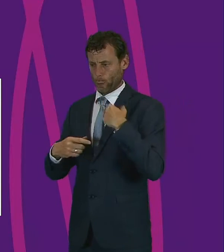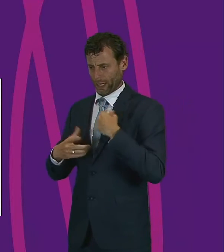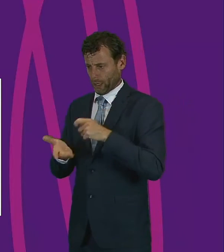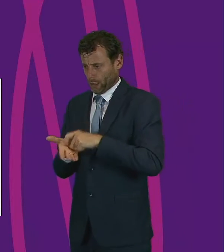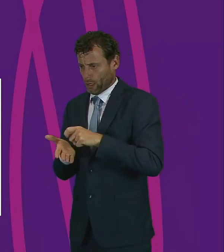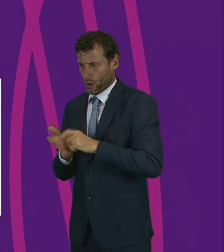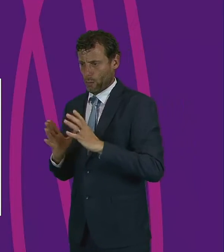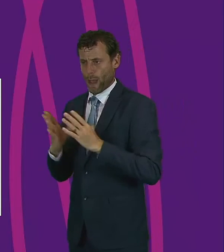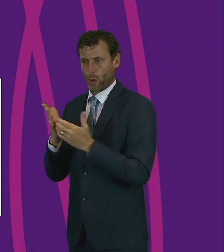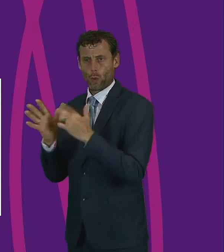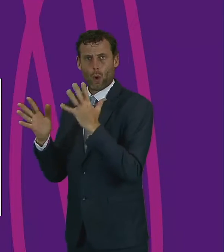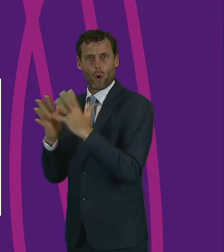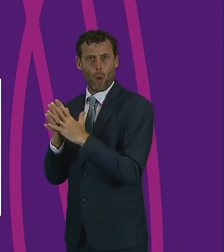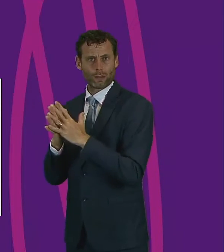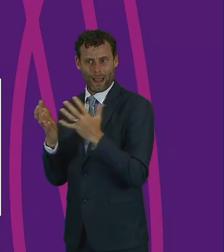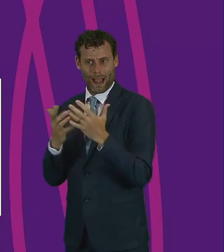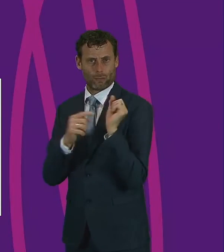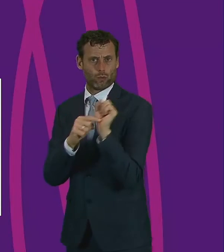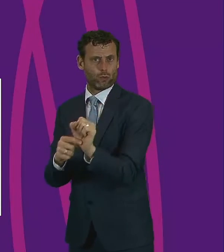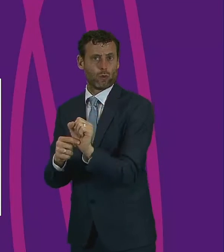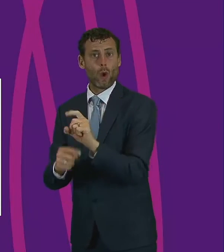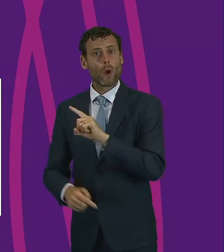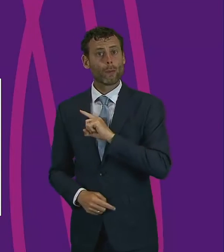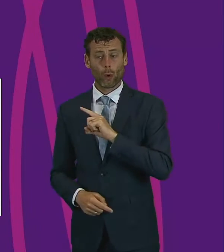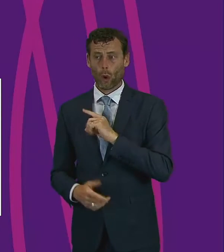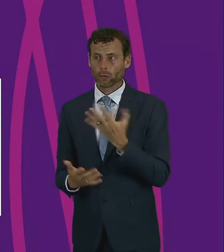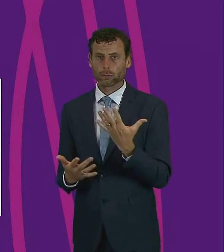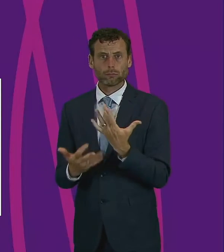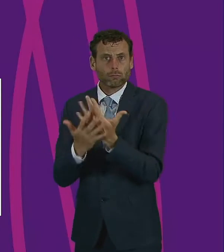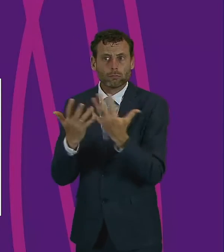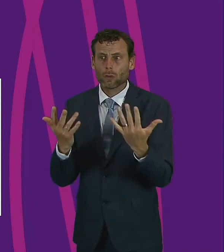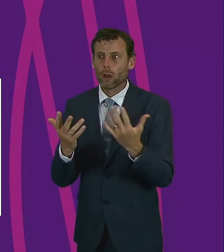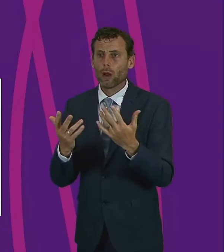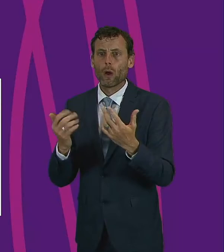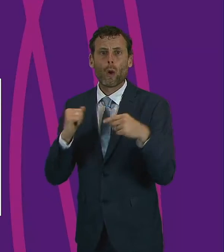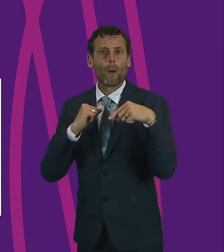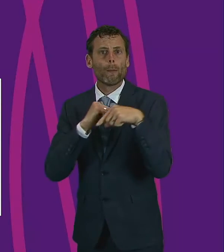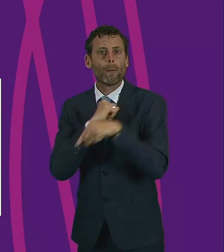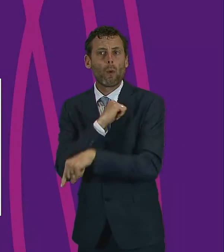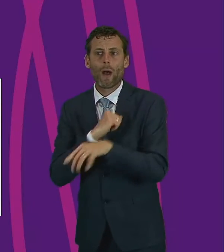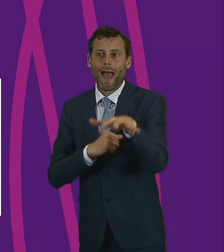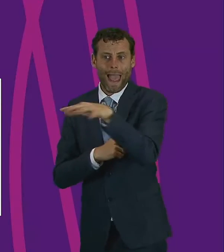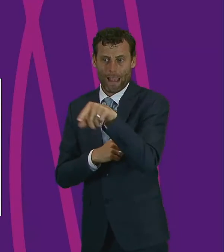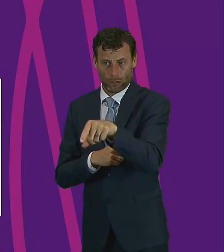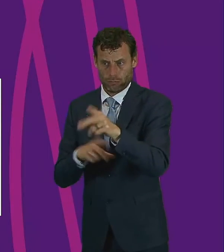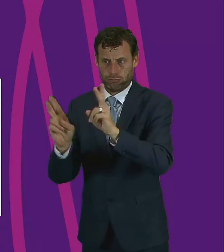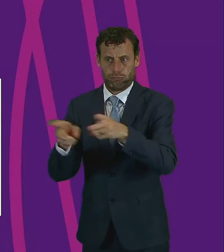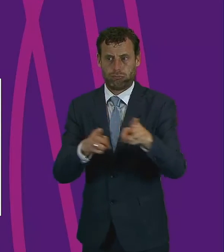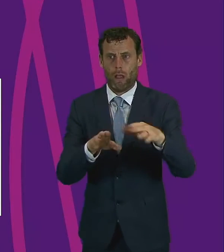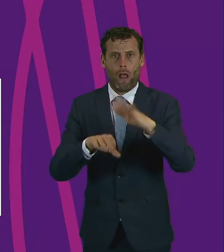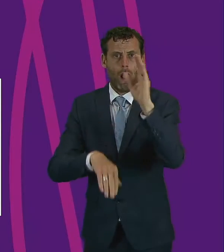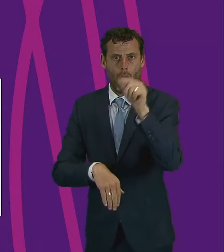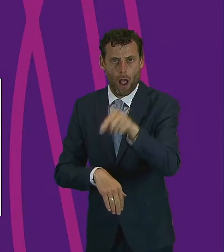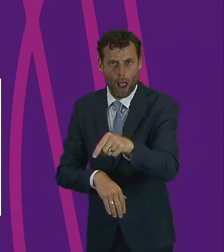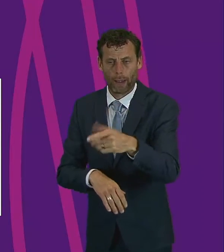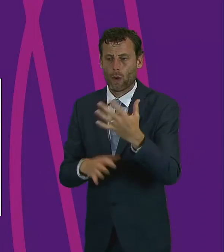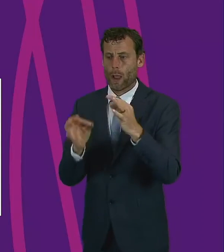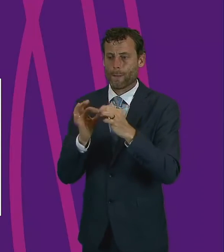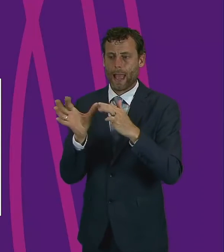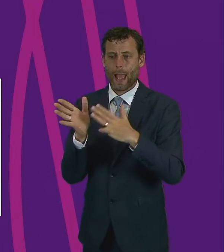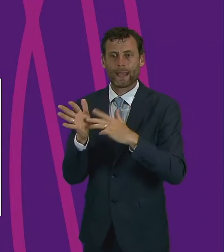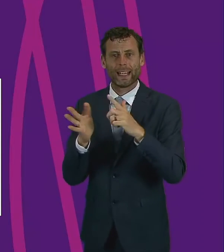our society, with higher mortality in our poorer areas and in our BAME communities.